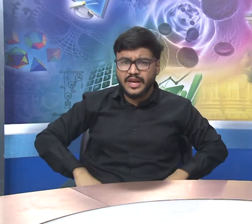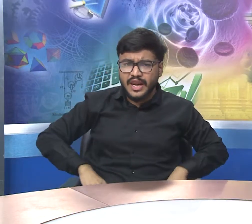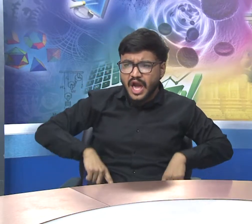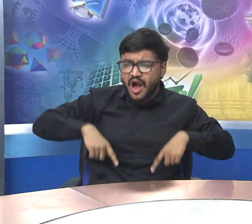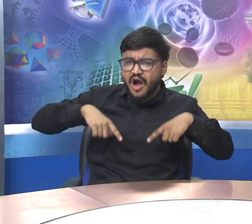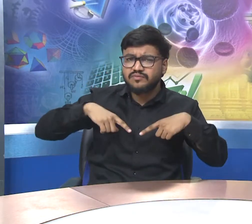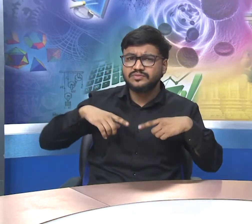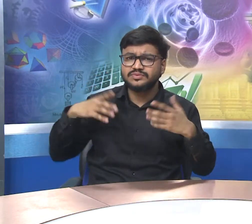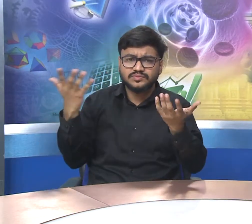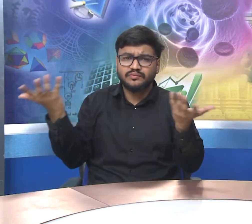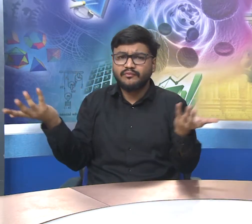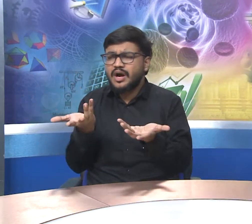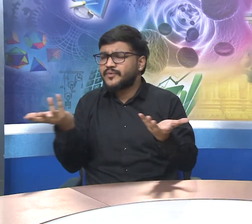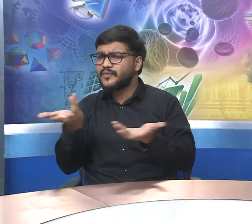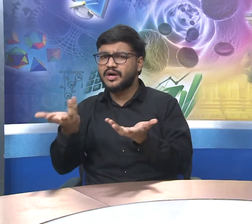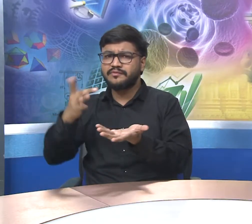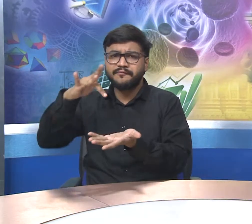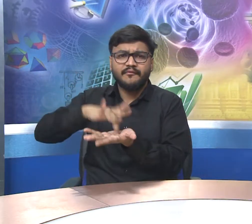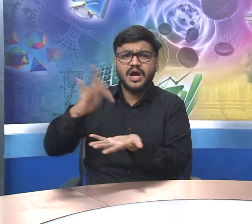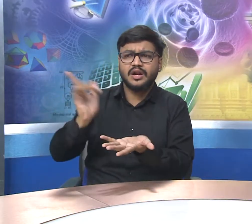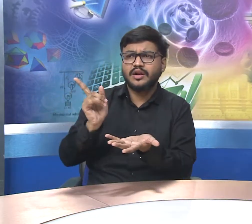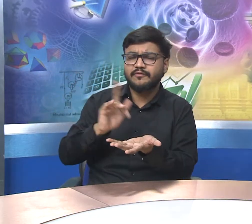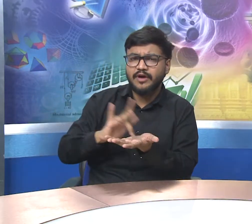the members of this community live,